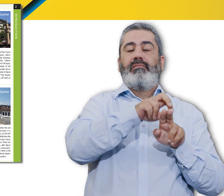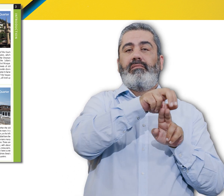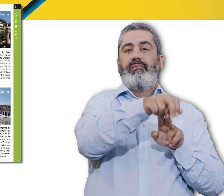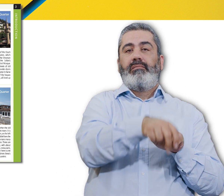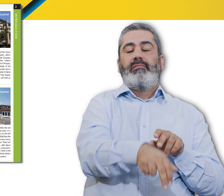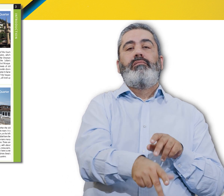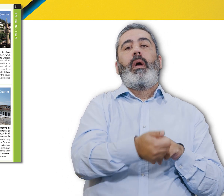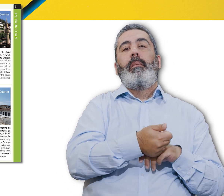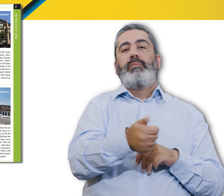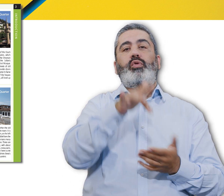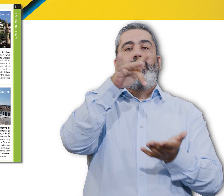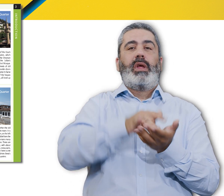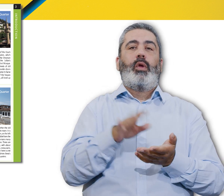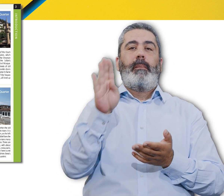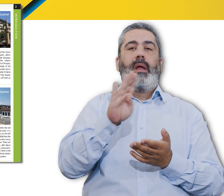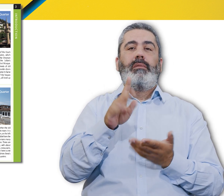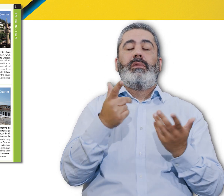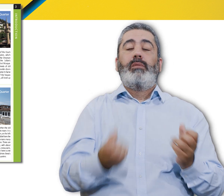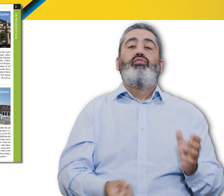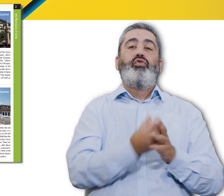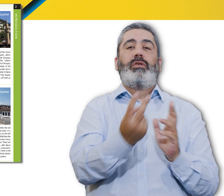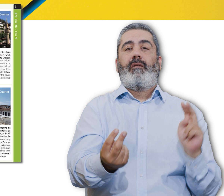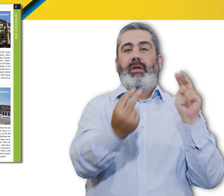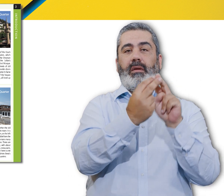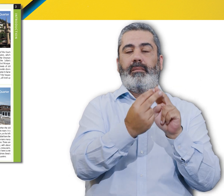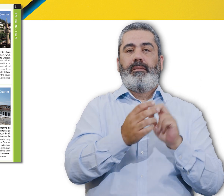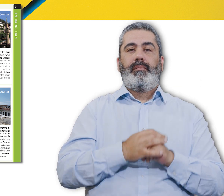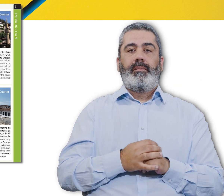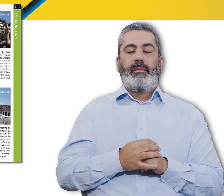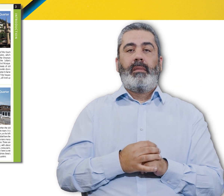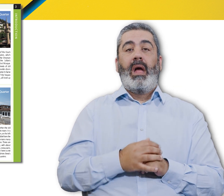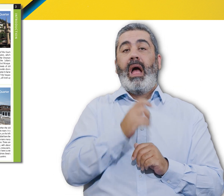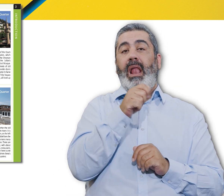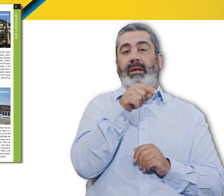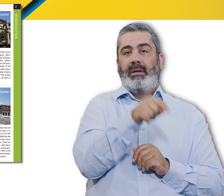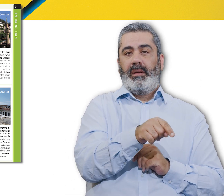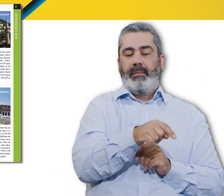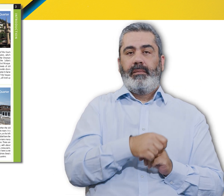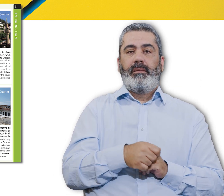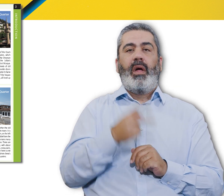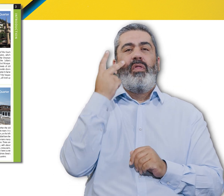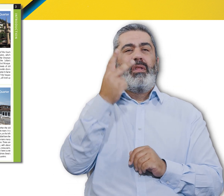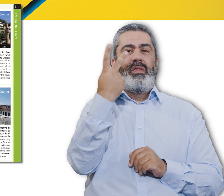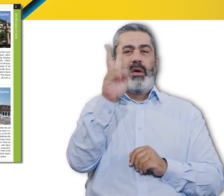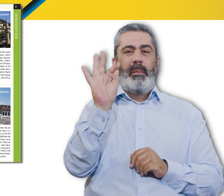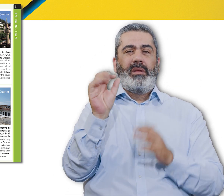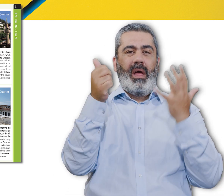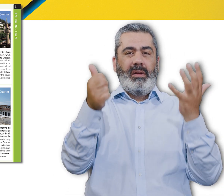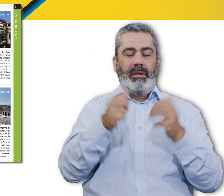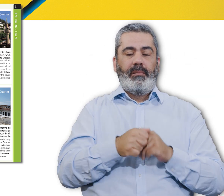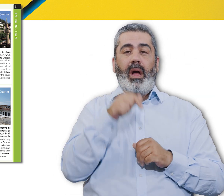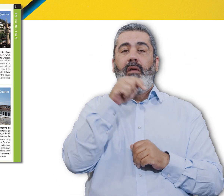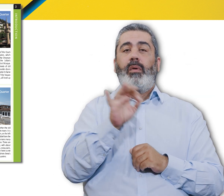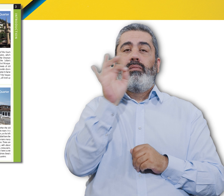Klahar Quarter. Klahar, number 256, is the residential quarter within the old Byzantine citadel, a